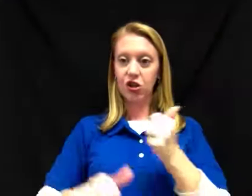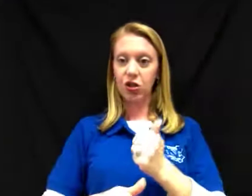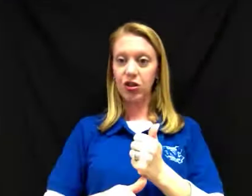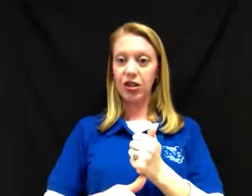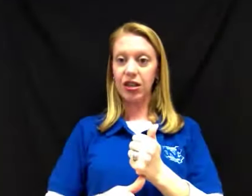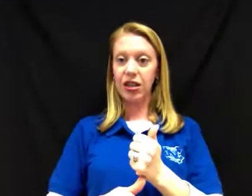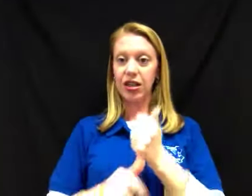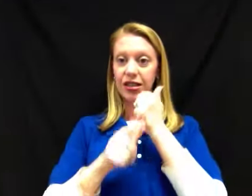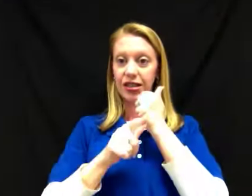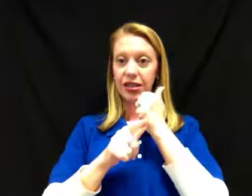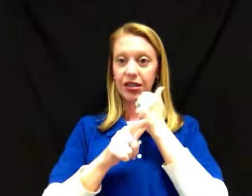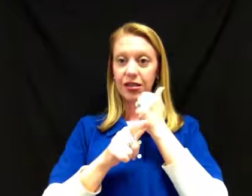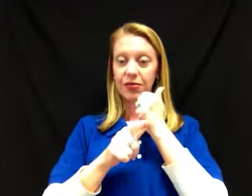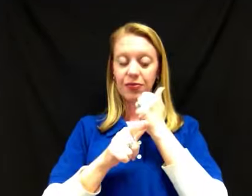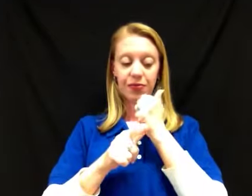Teacher's assistant.